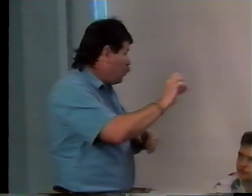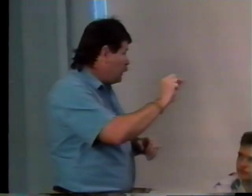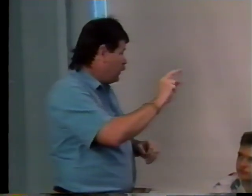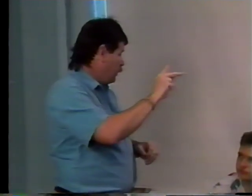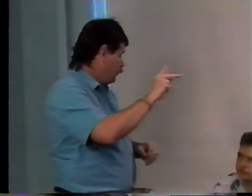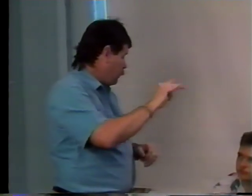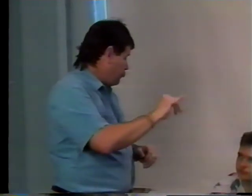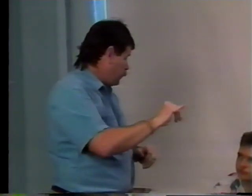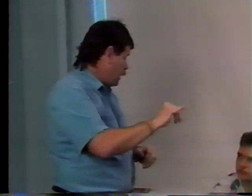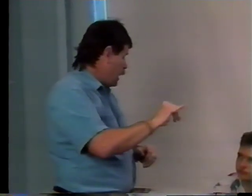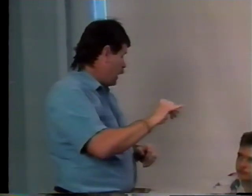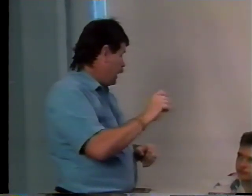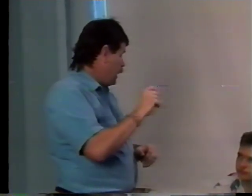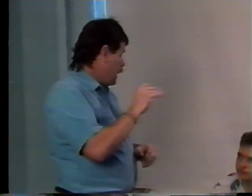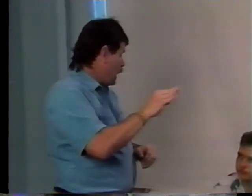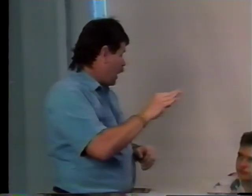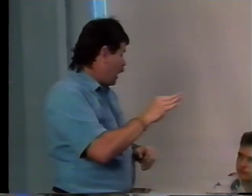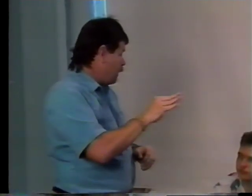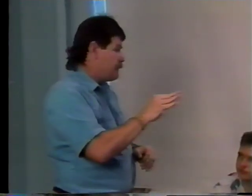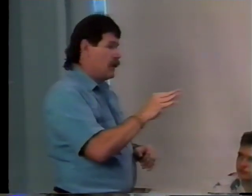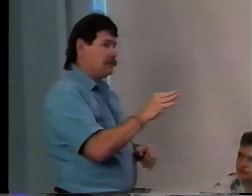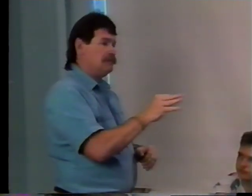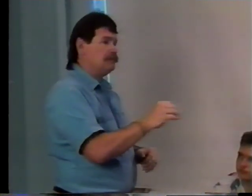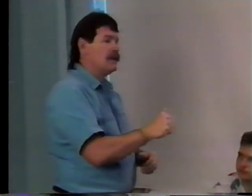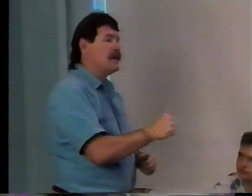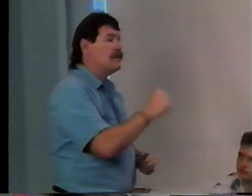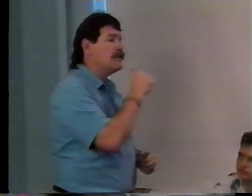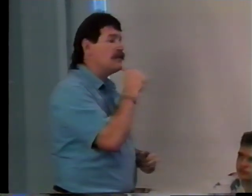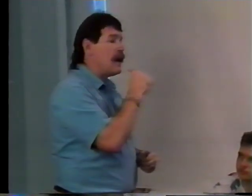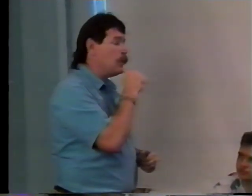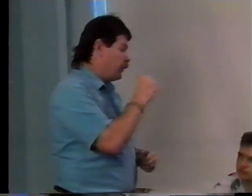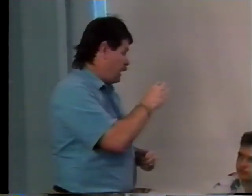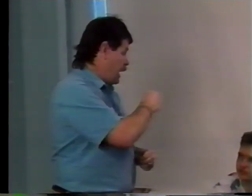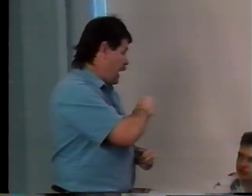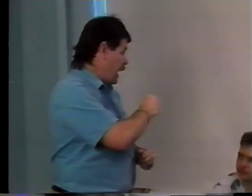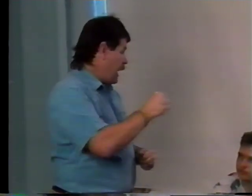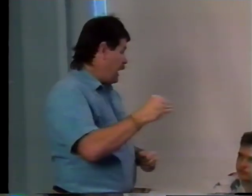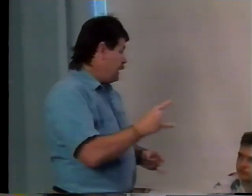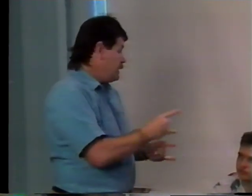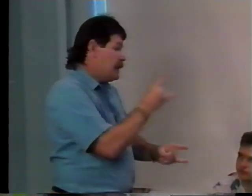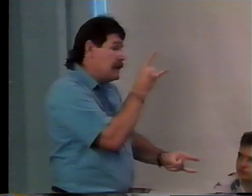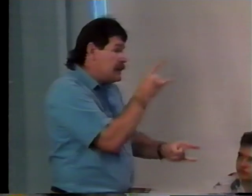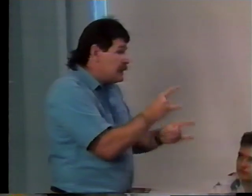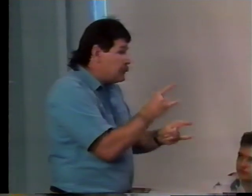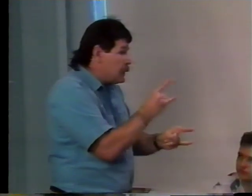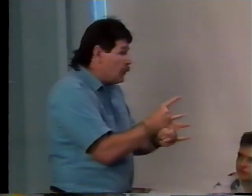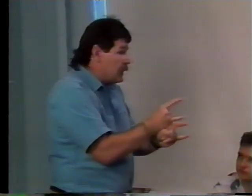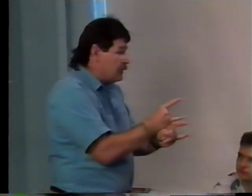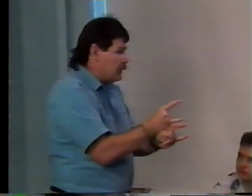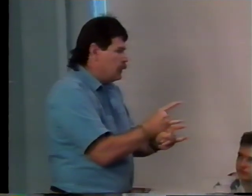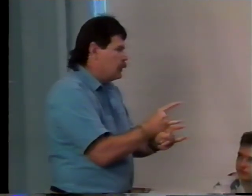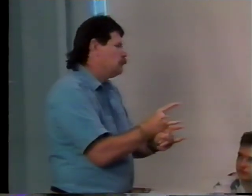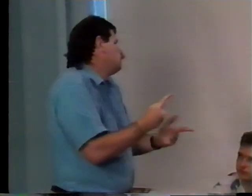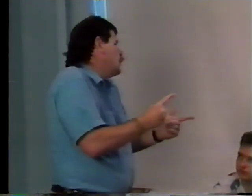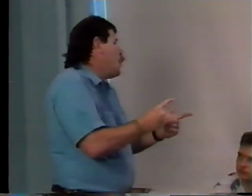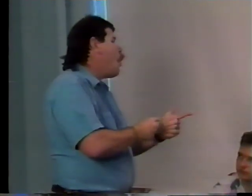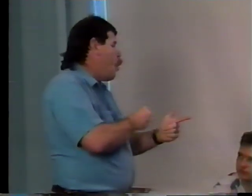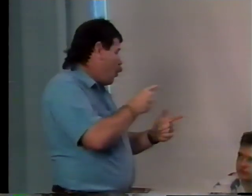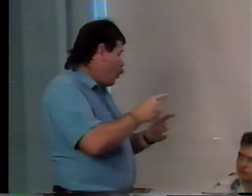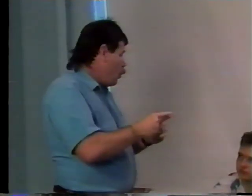adequate supply of stout and spirits,